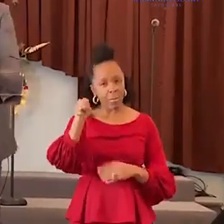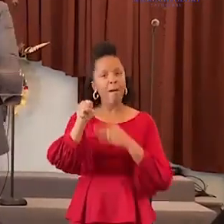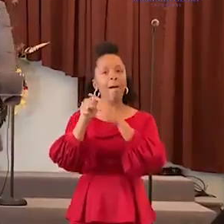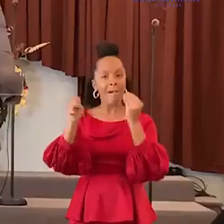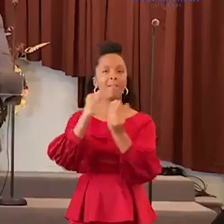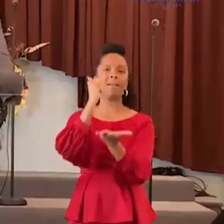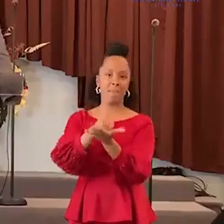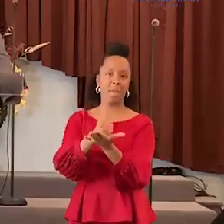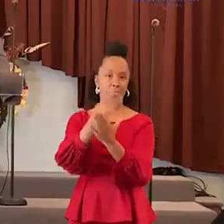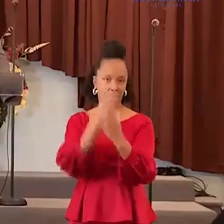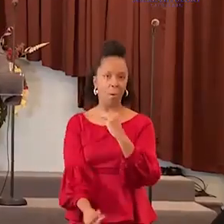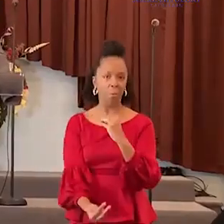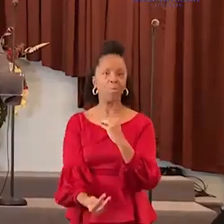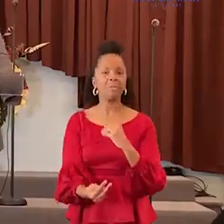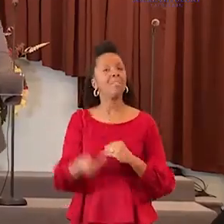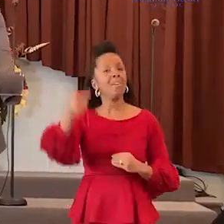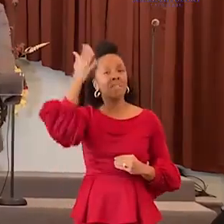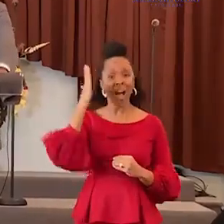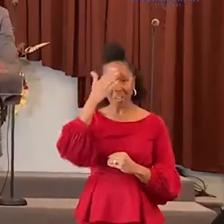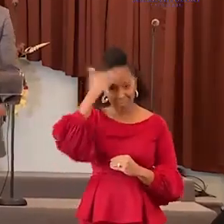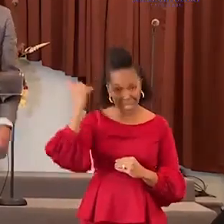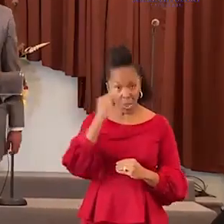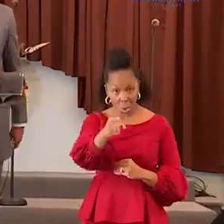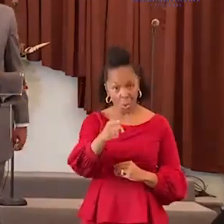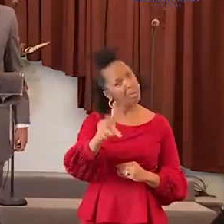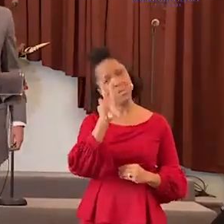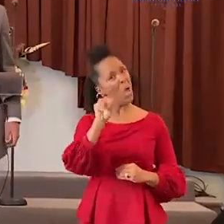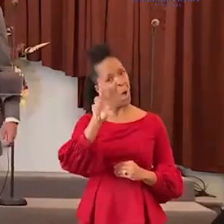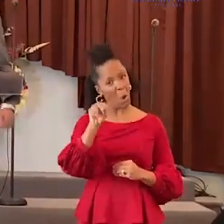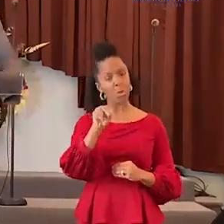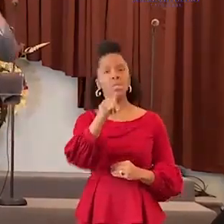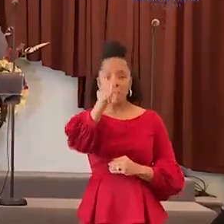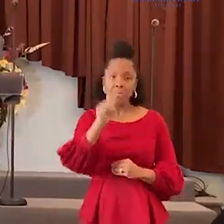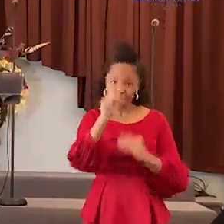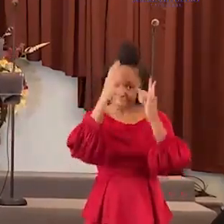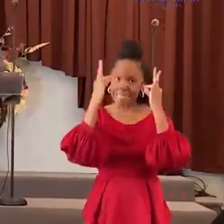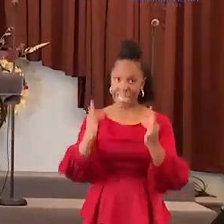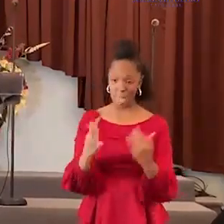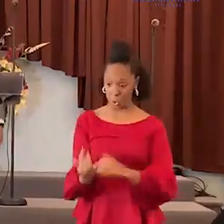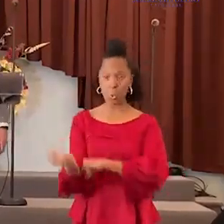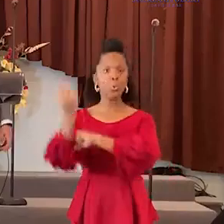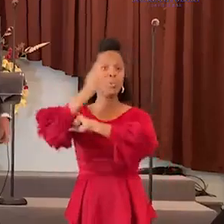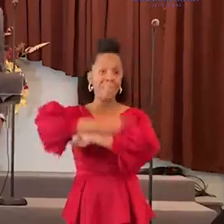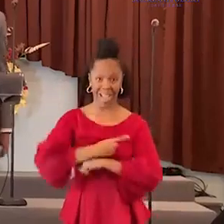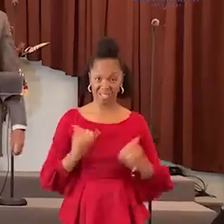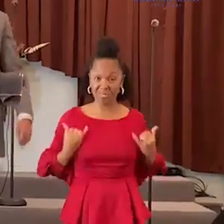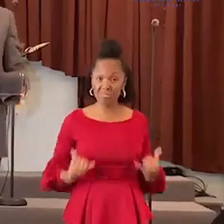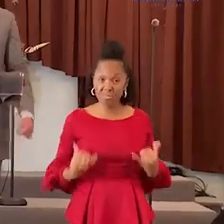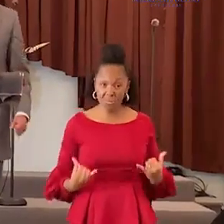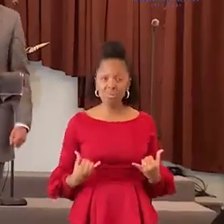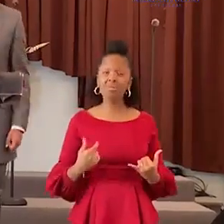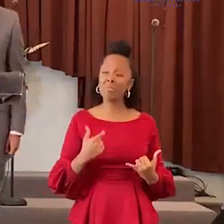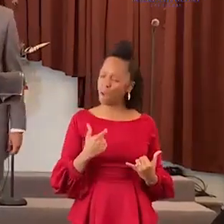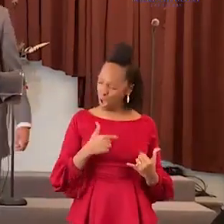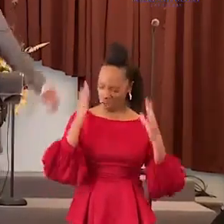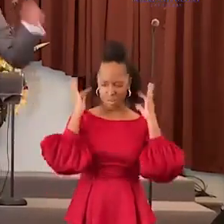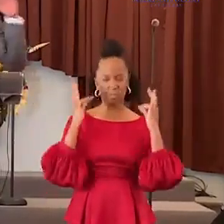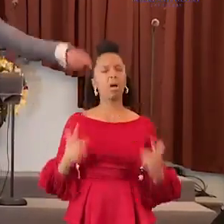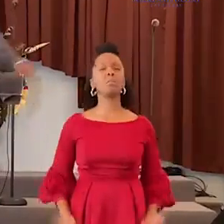God has not forgotten about you. So decide on today. I'm gonna